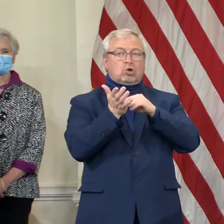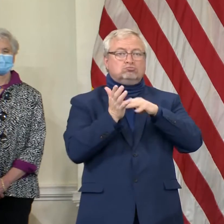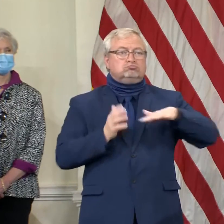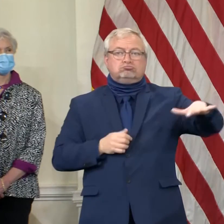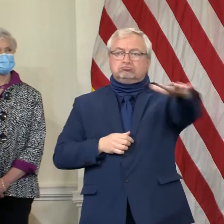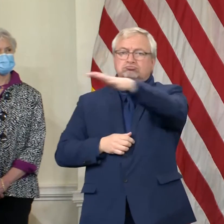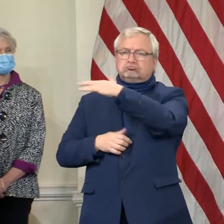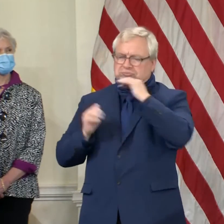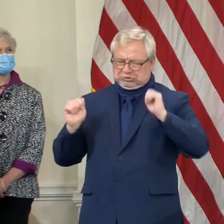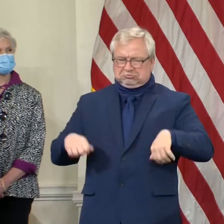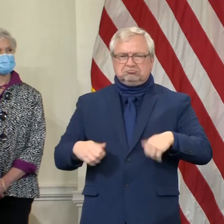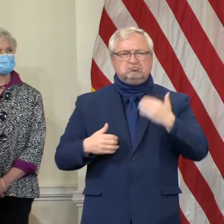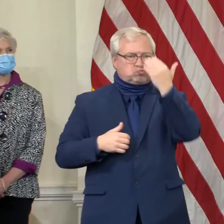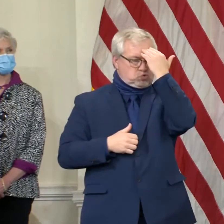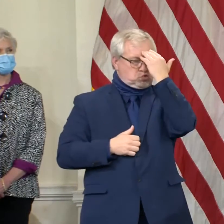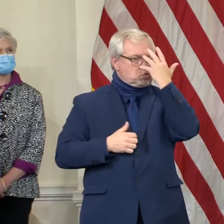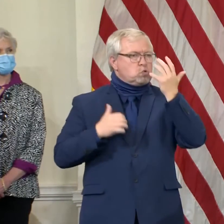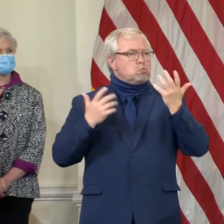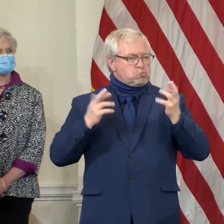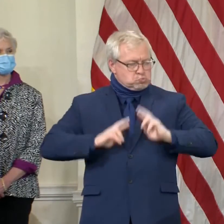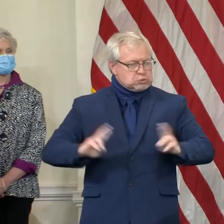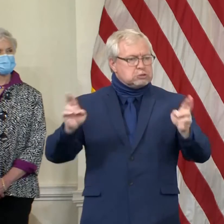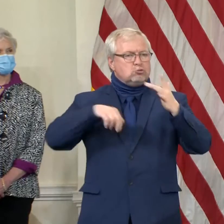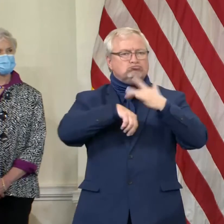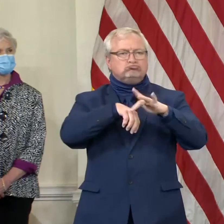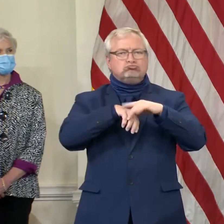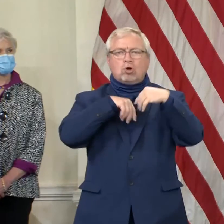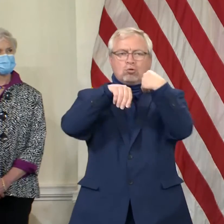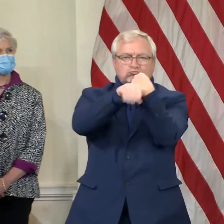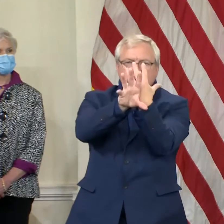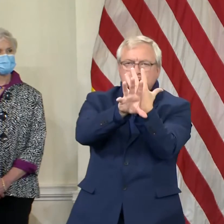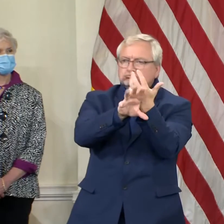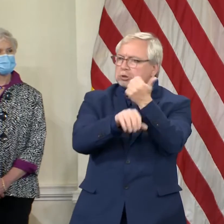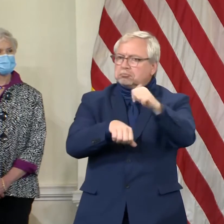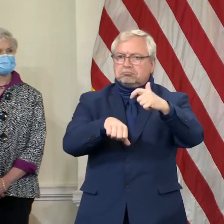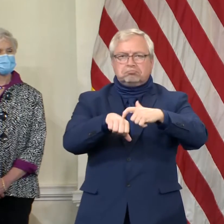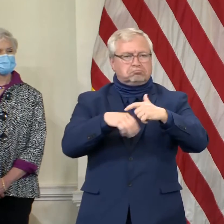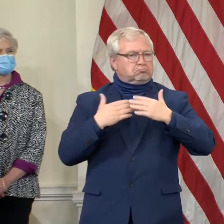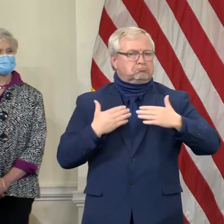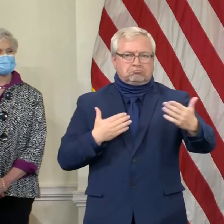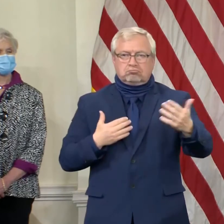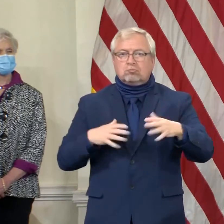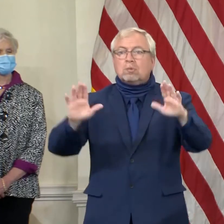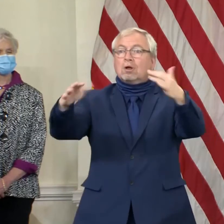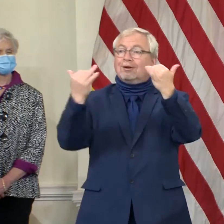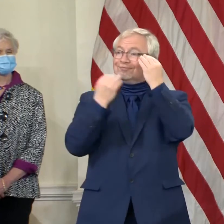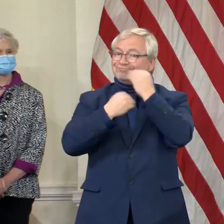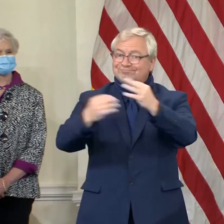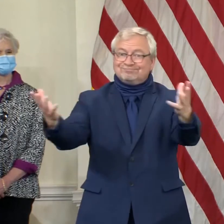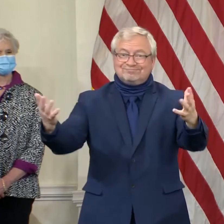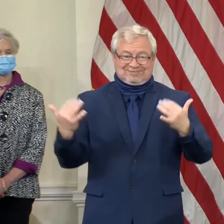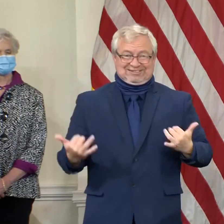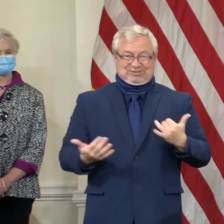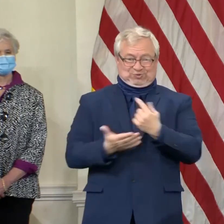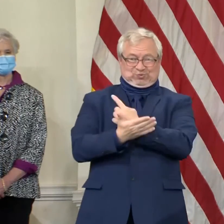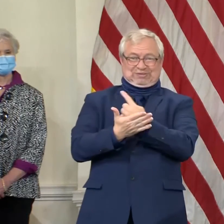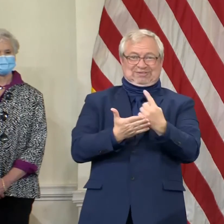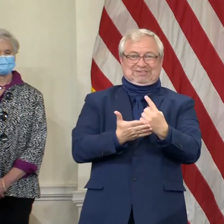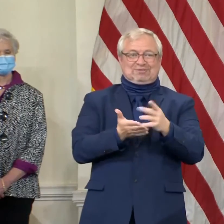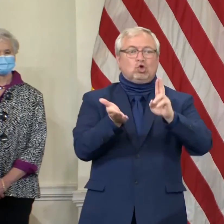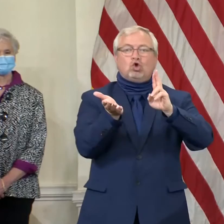I want to make sure I give an opportunity to thank, during Nurses Week, all the nurses that are on the front lines of our